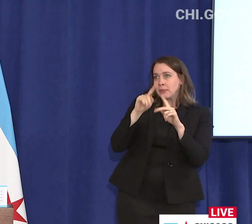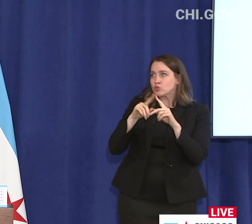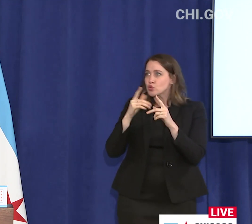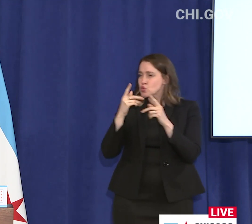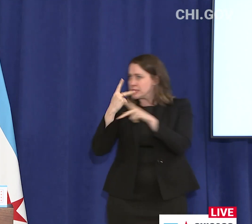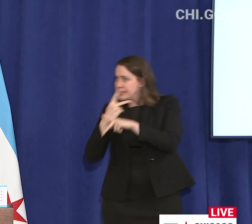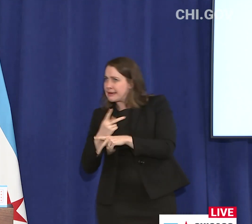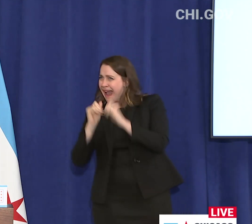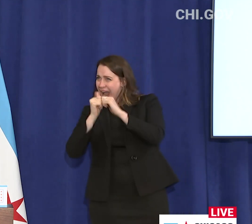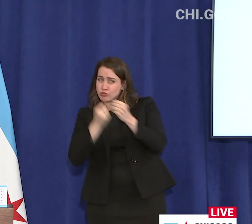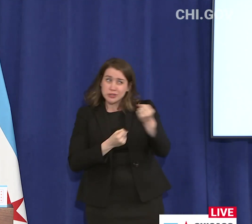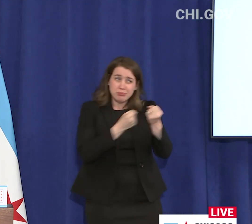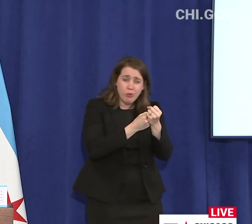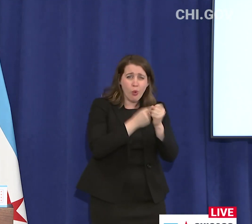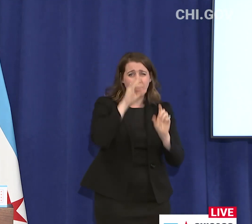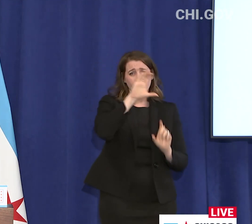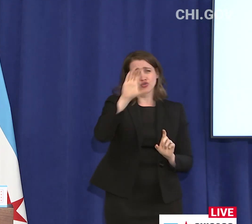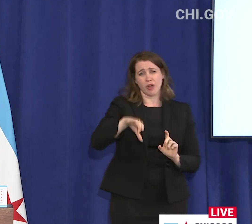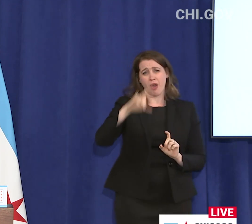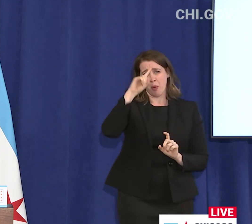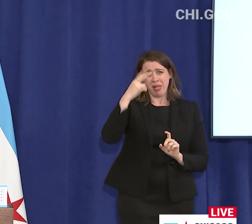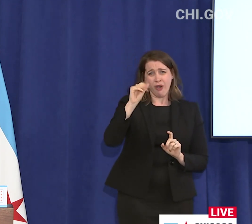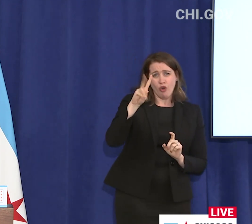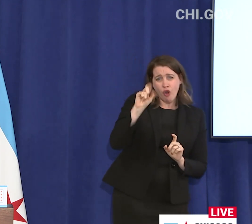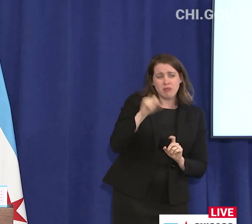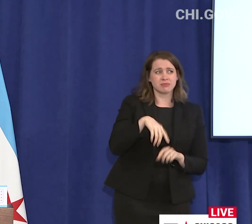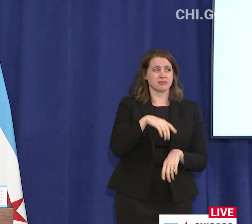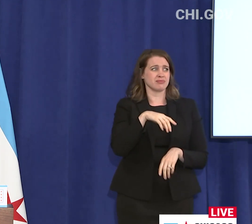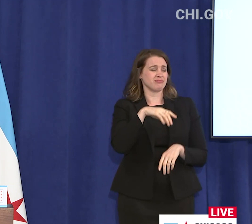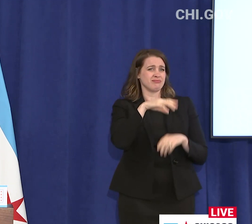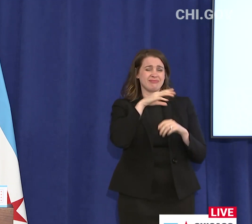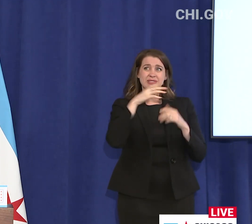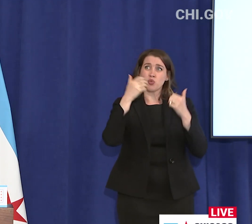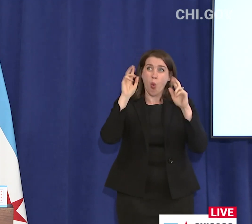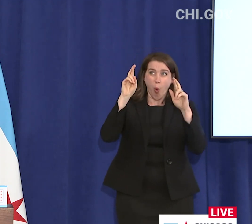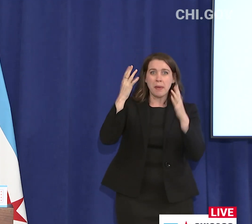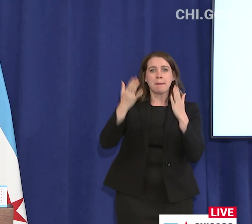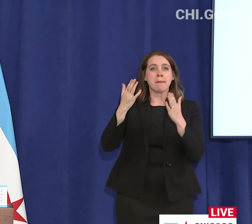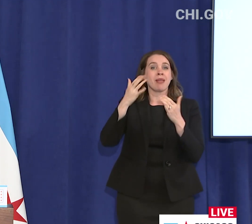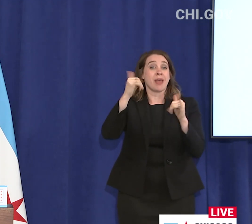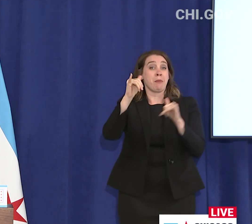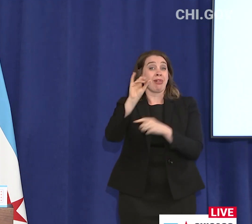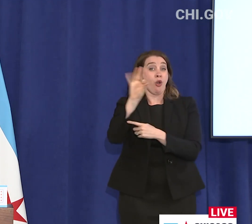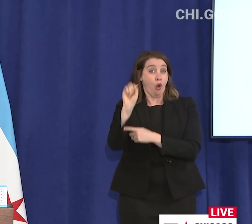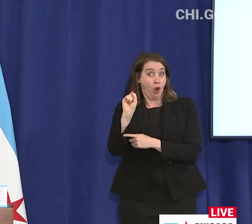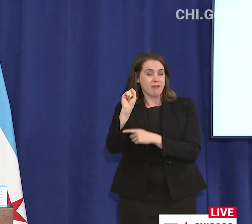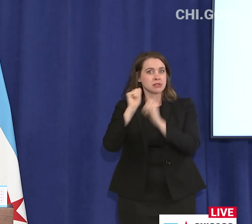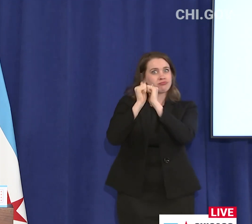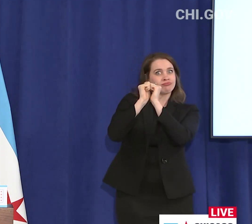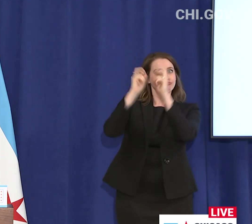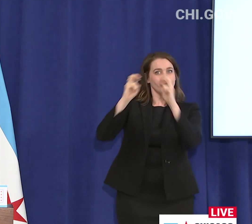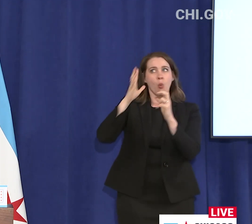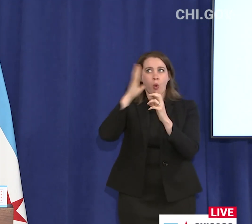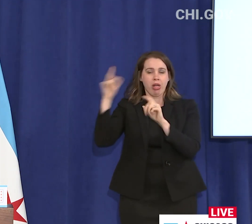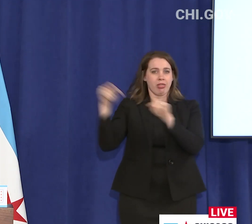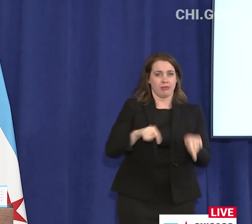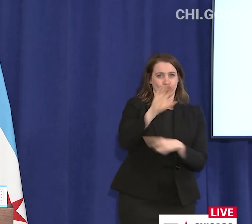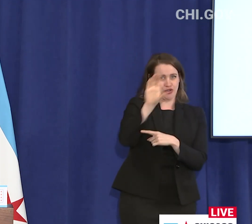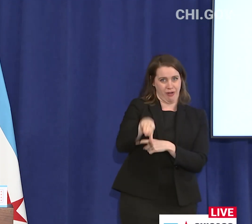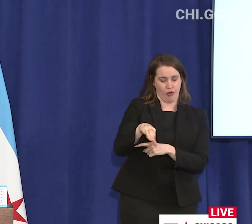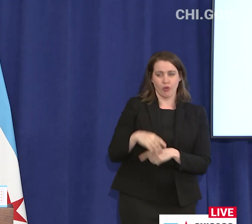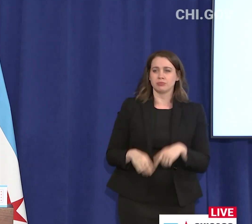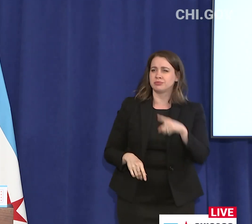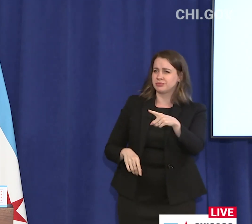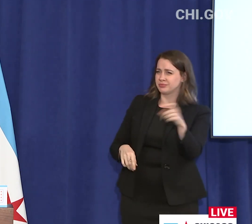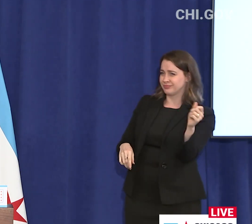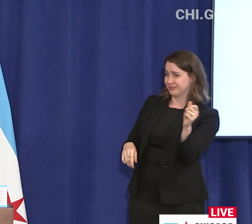of the Blackhawks and others to bring hockey playoff to Chicago. Now, late June for the Lakefront. Does